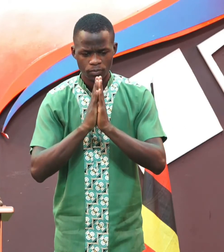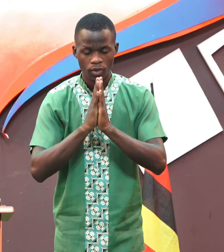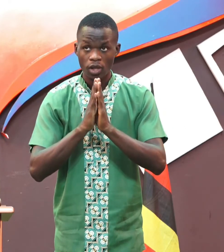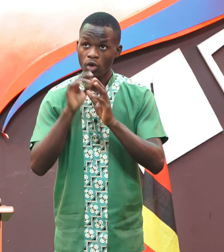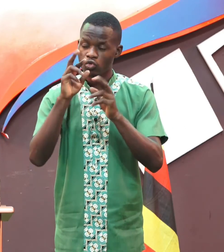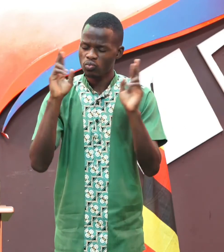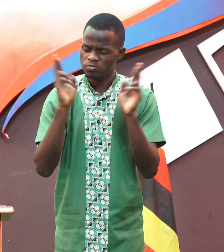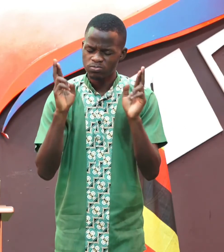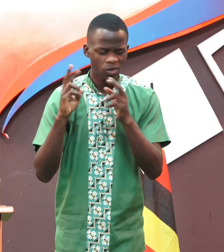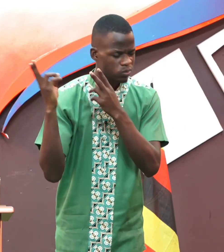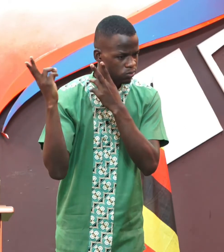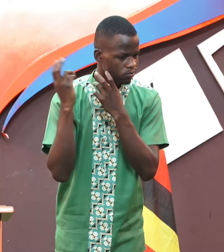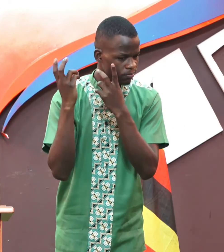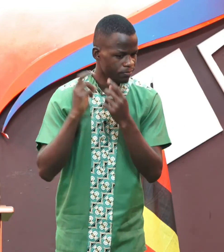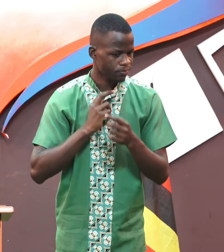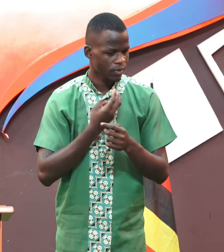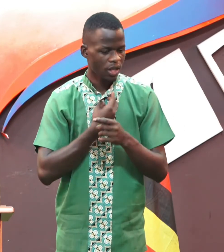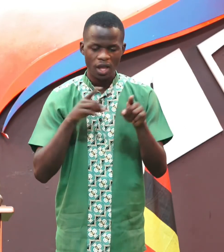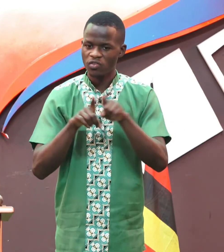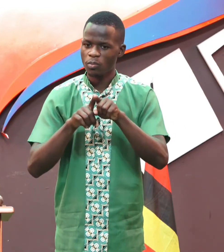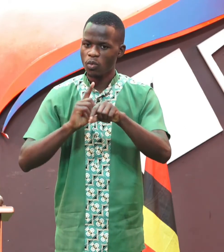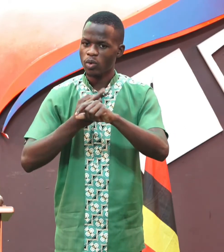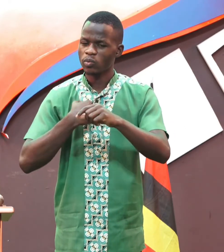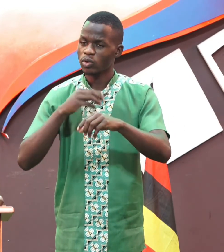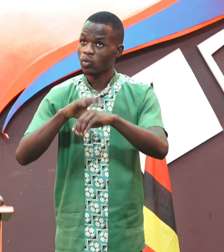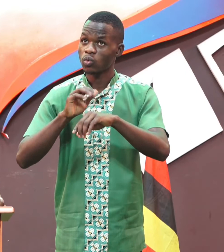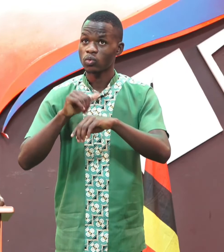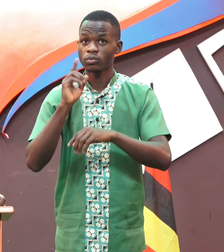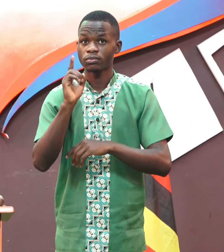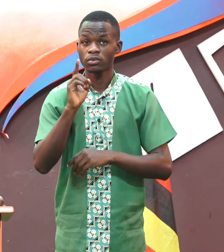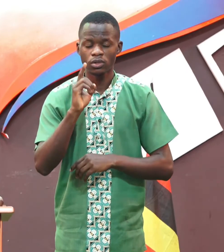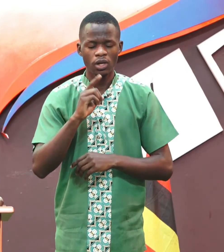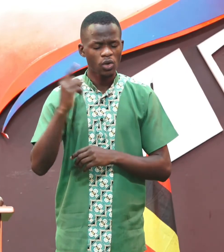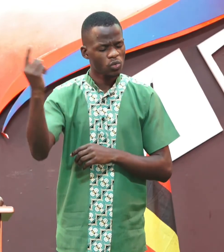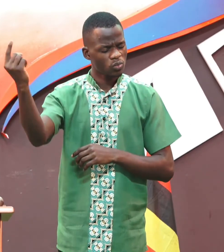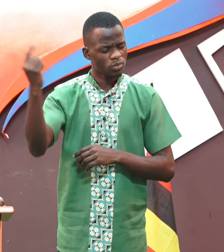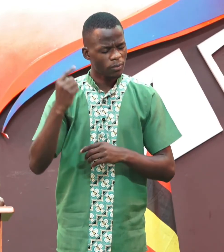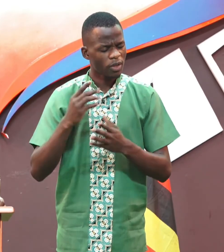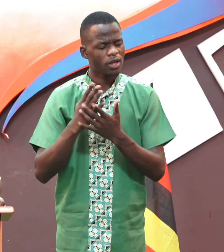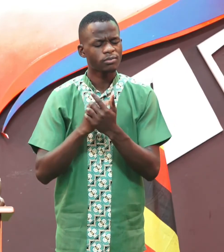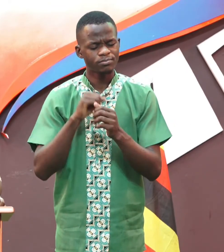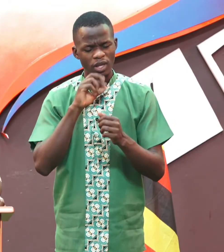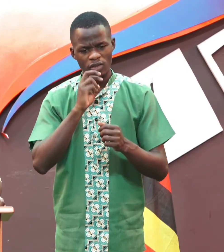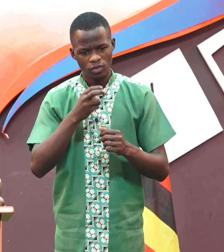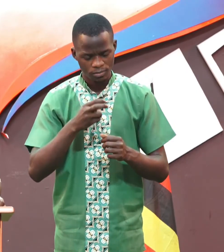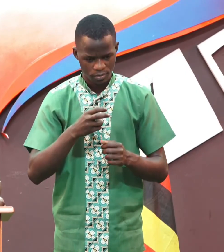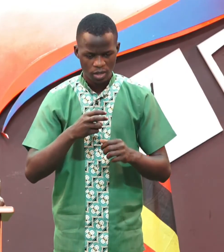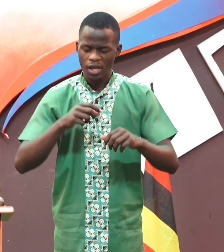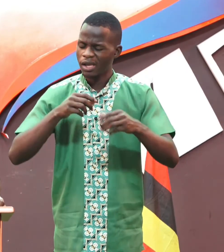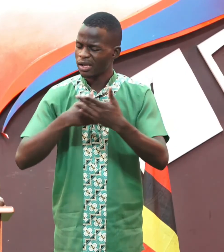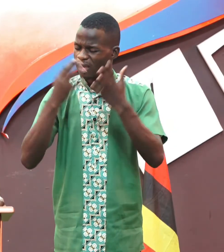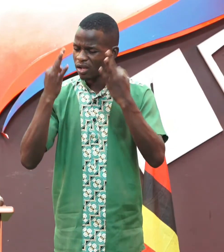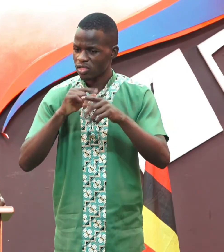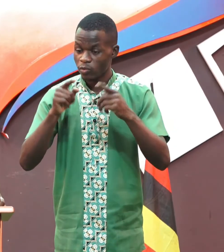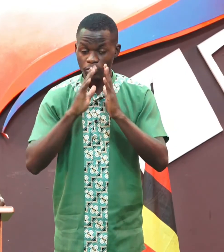ogenda kutuwulira. You'll hearken to us. Nti bwe tunakukoola. That once we call out to you, ogenda kutuyitaba. You're going to answer. Nti buli kye tusaba mu